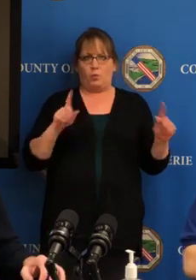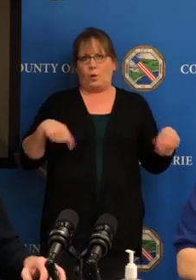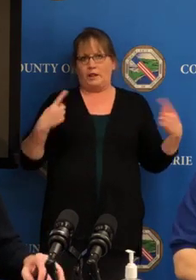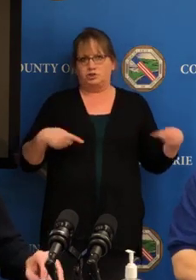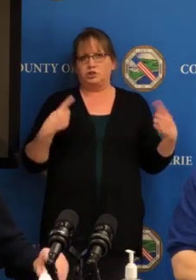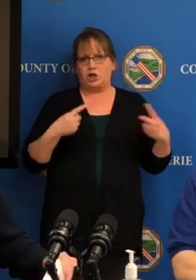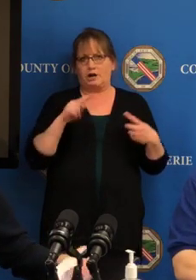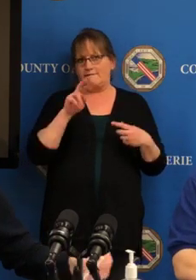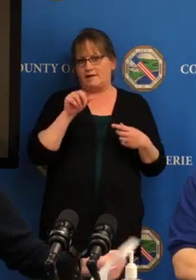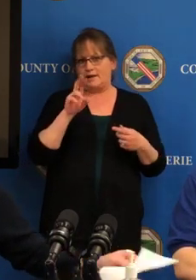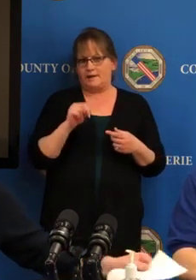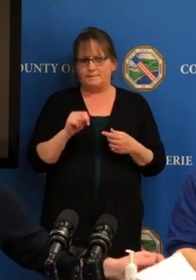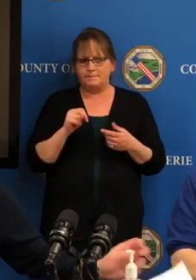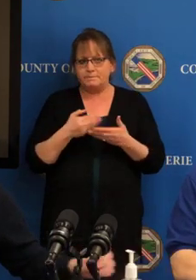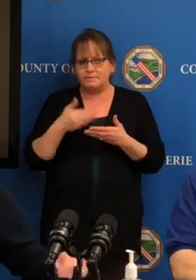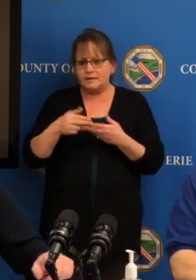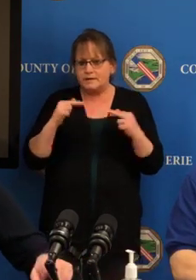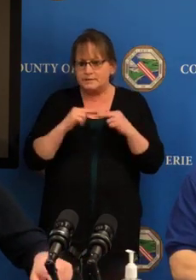So what's on our next slide, Mark?